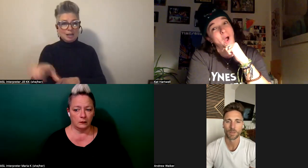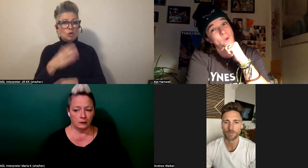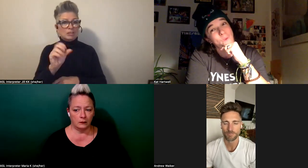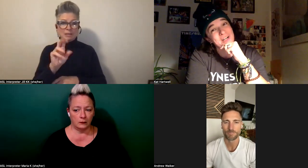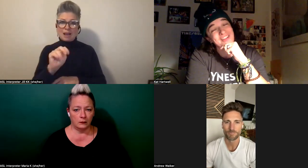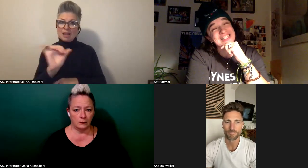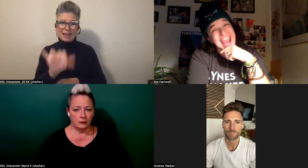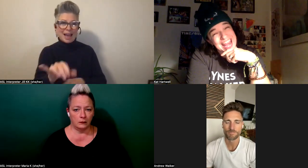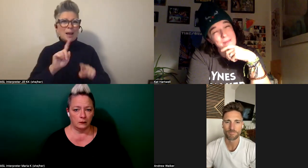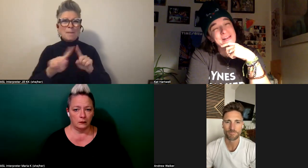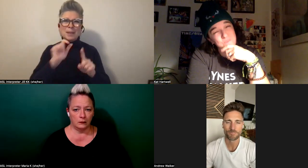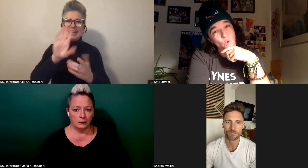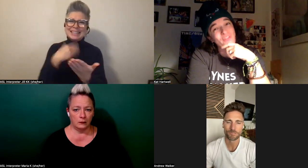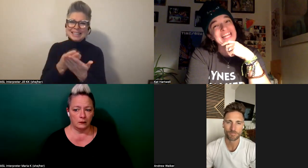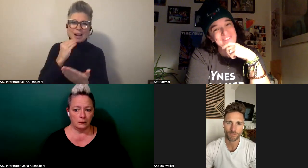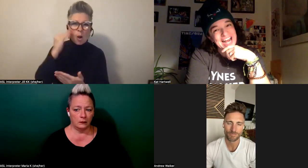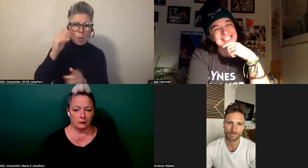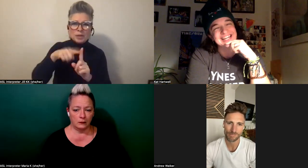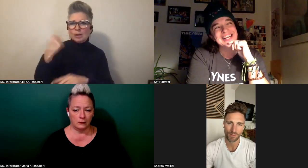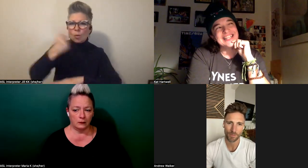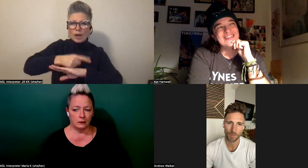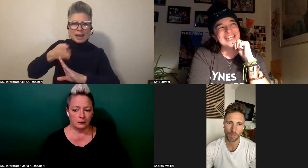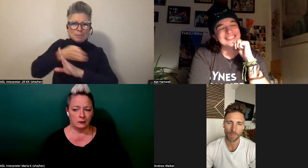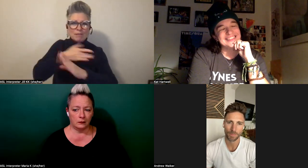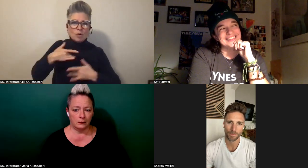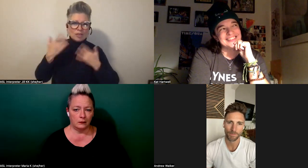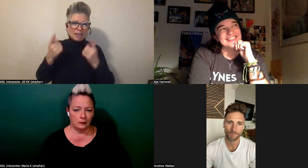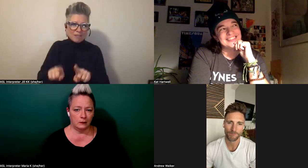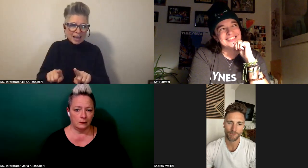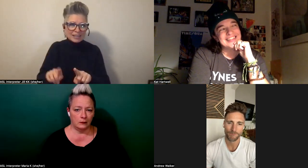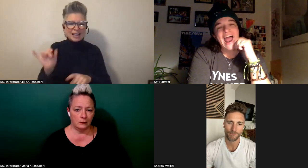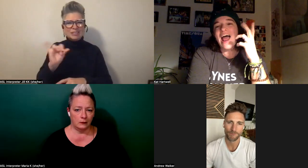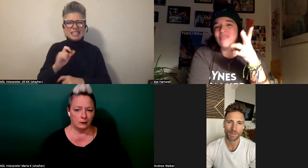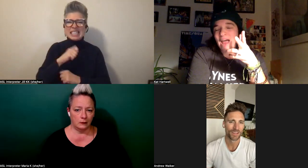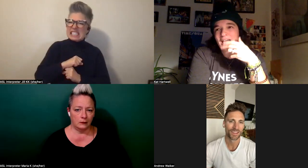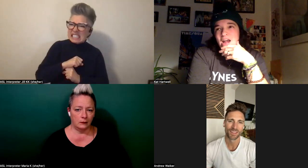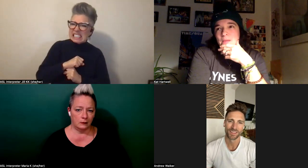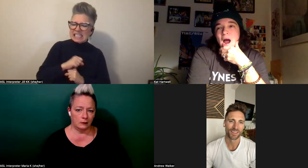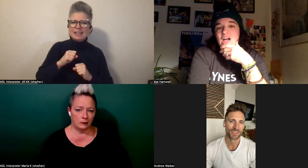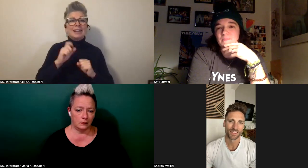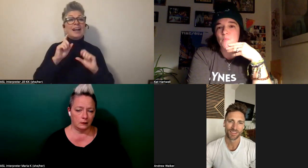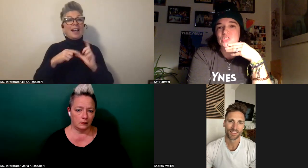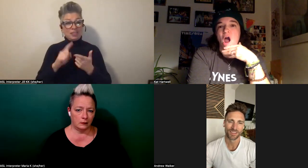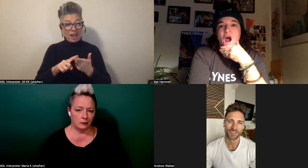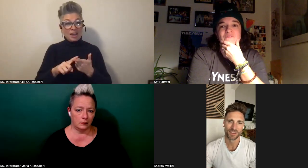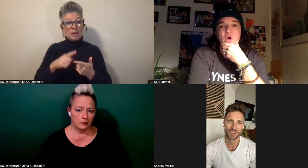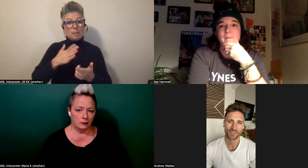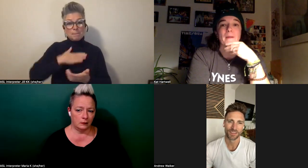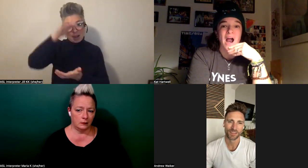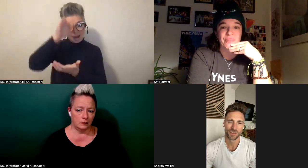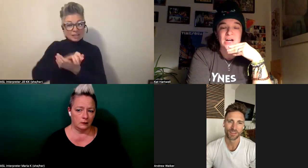didn't get home until the day before the event. So I was like, And then my husband was